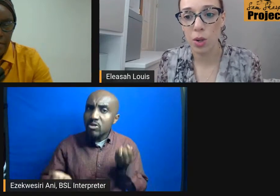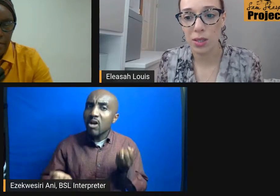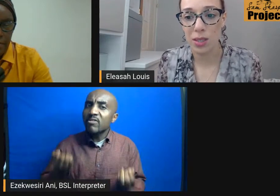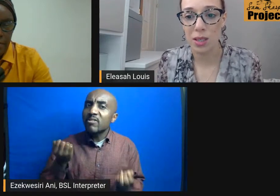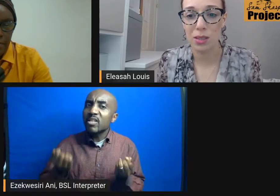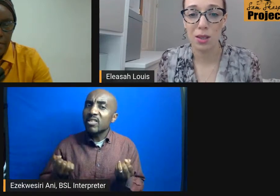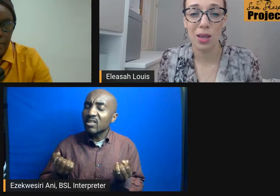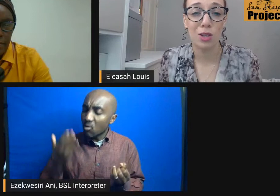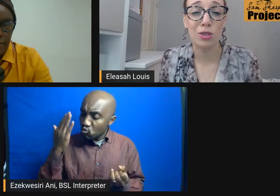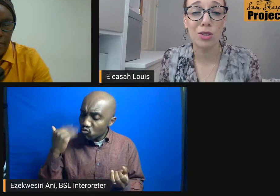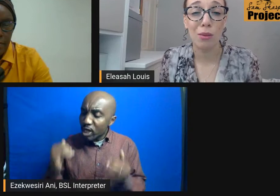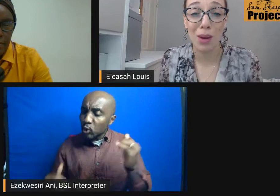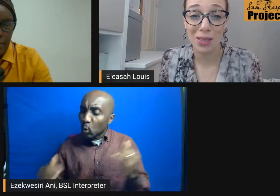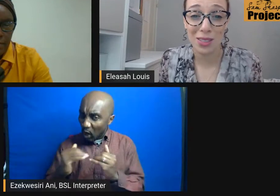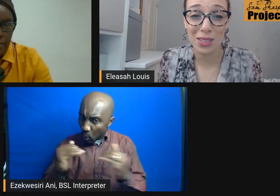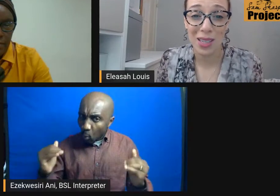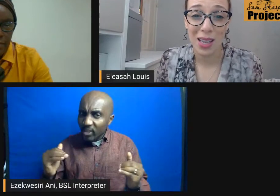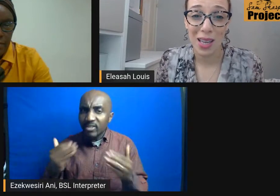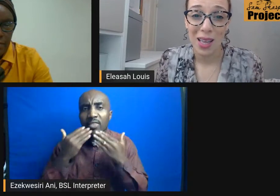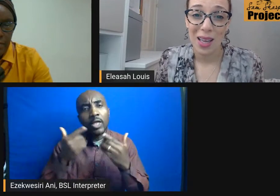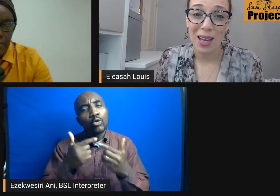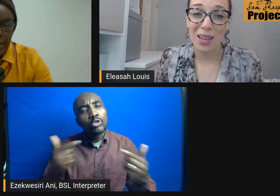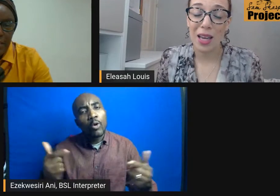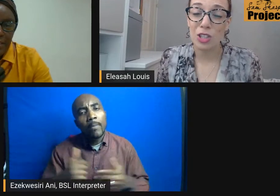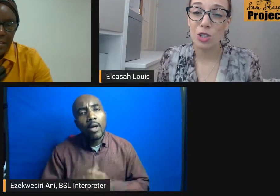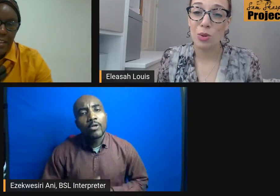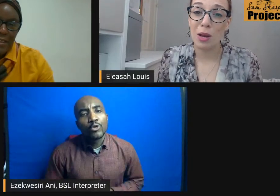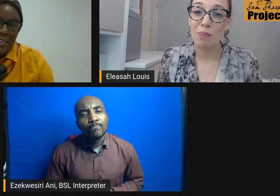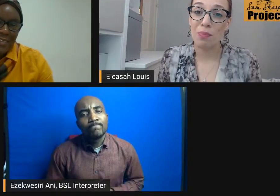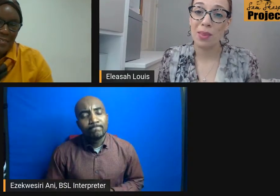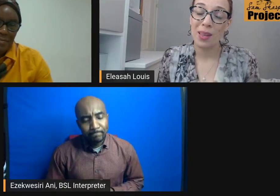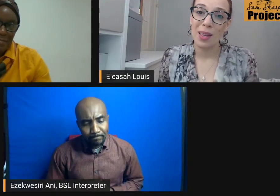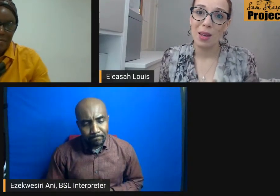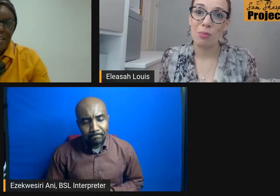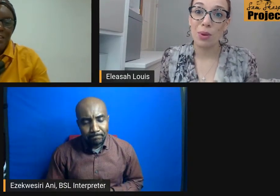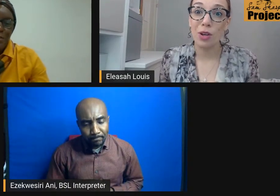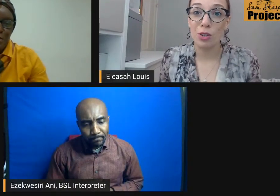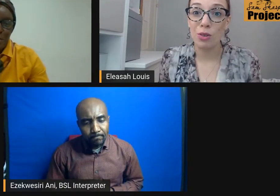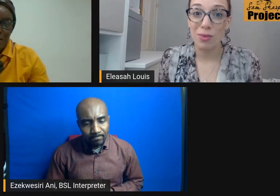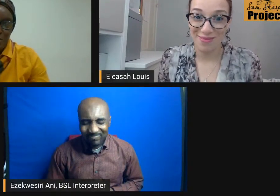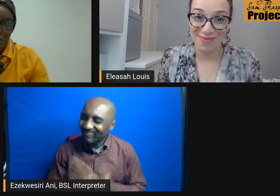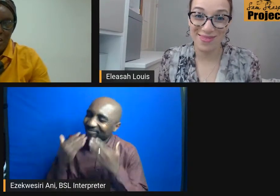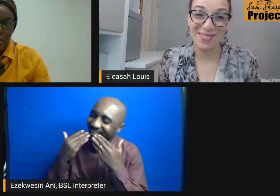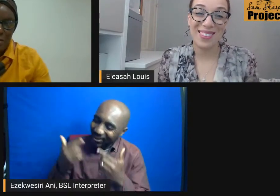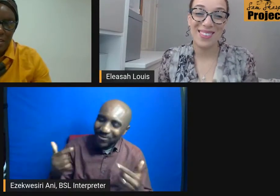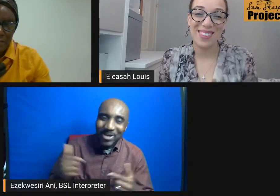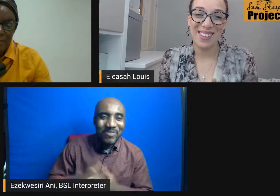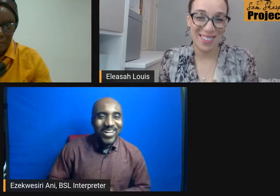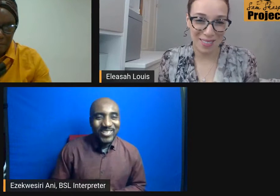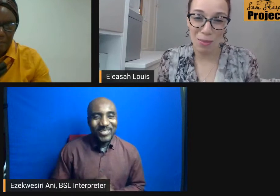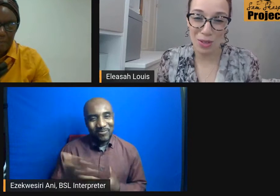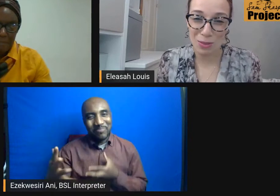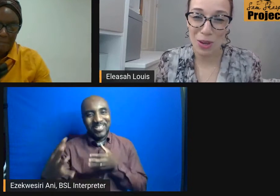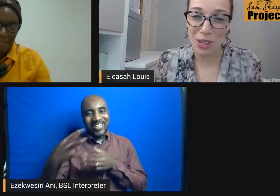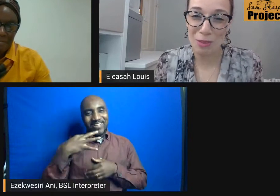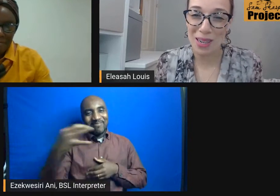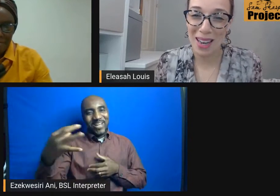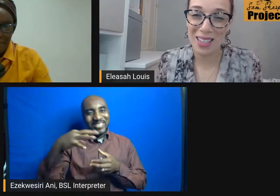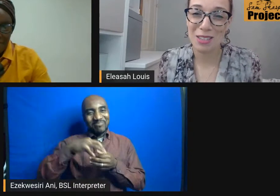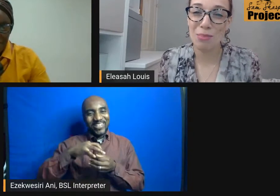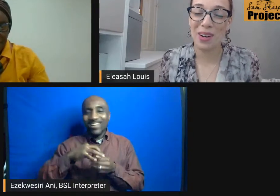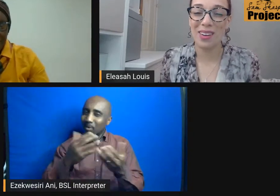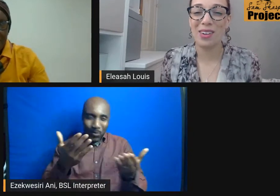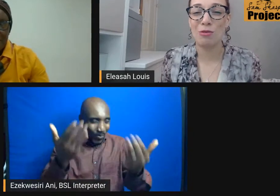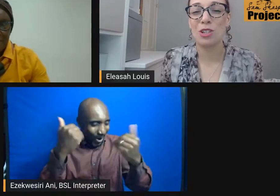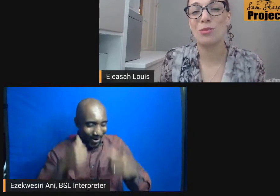racial equality. So thank you so much. I'd like to thank you bring very on, much for having me. You're most welcome. I'd